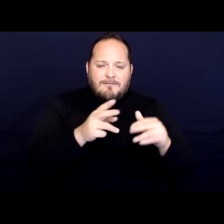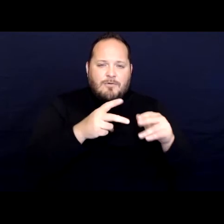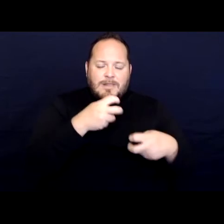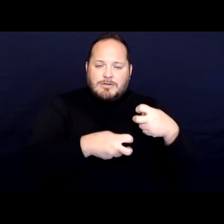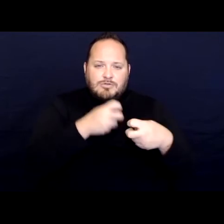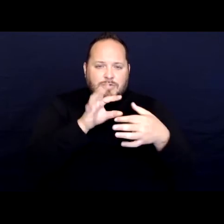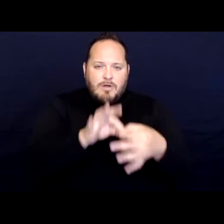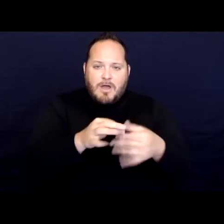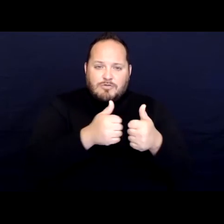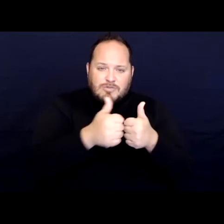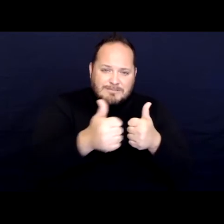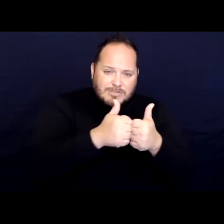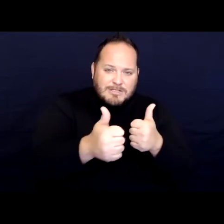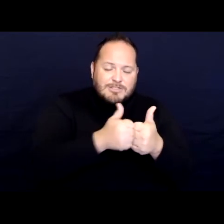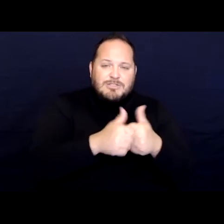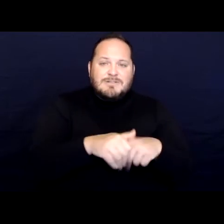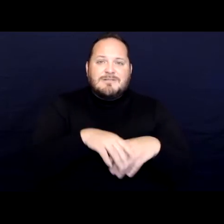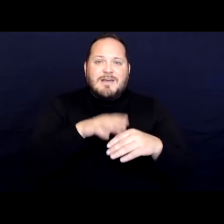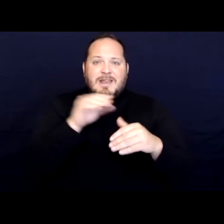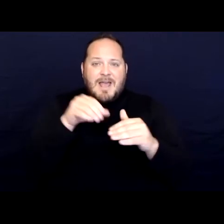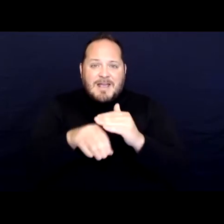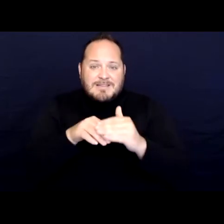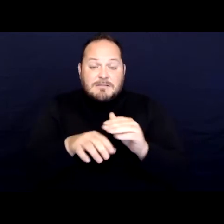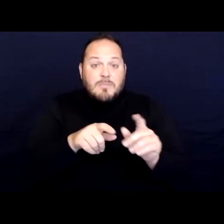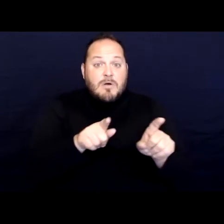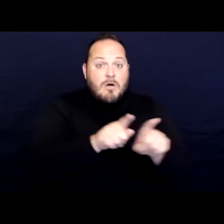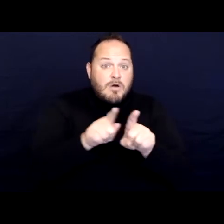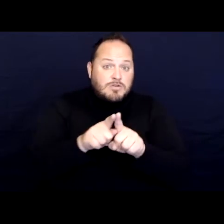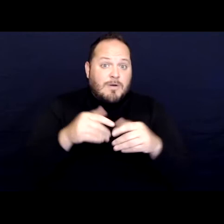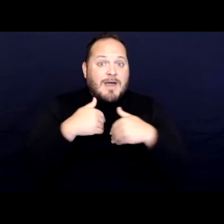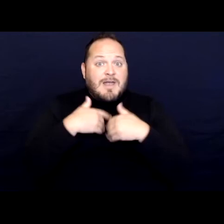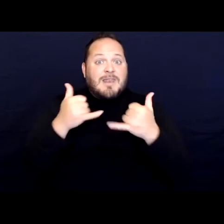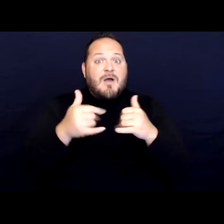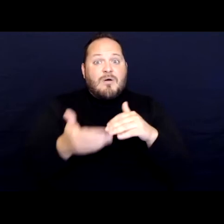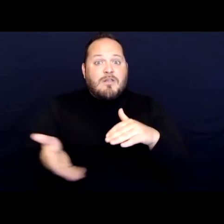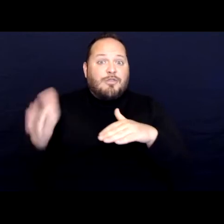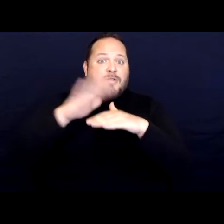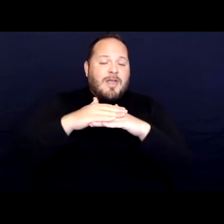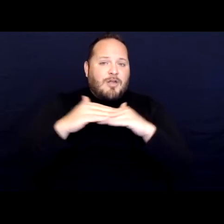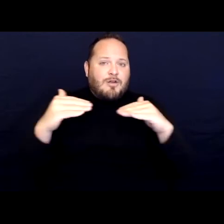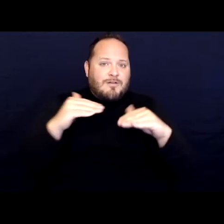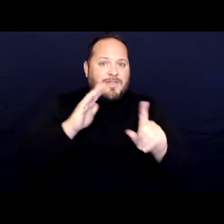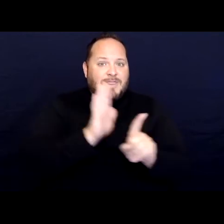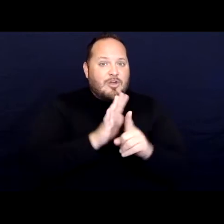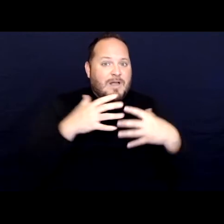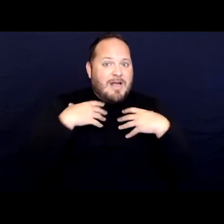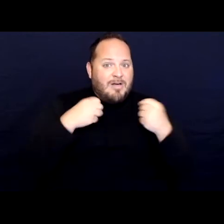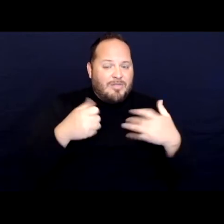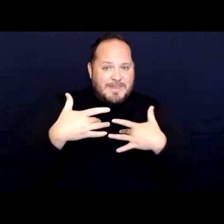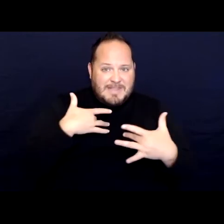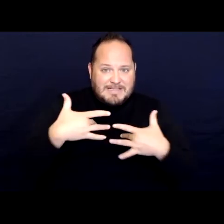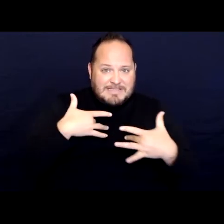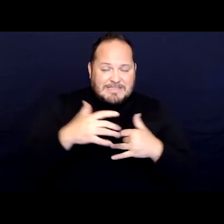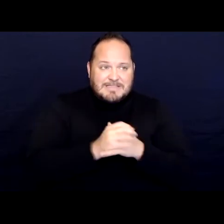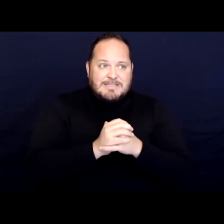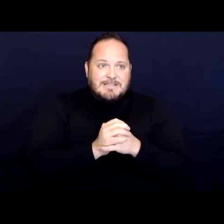transportation and access, but there was this other layer of health needs, right, of folks that really